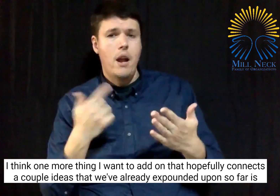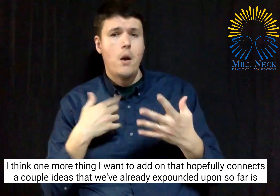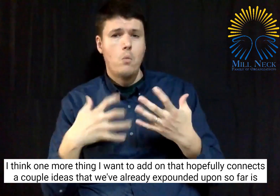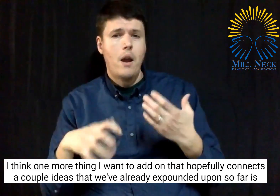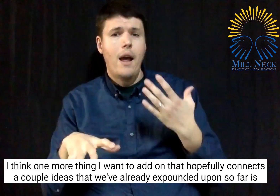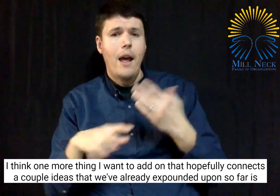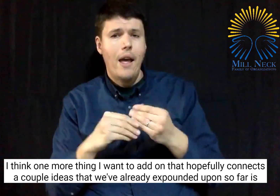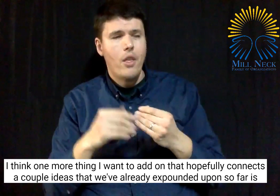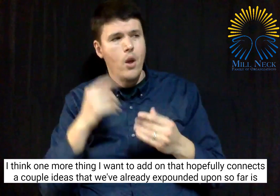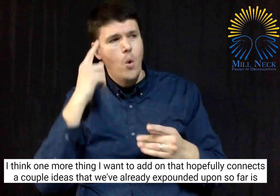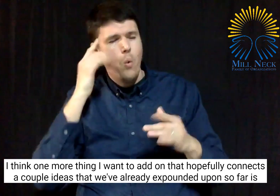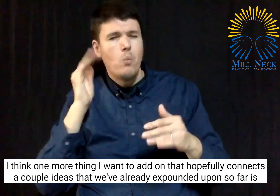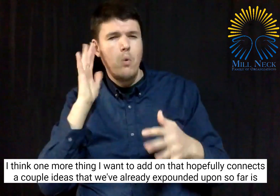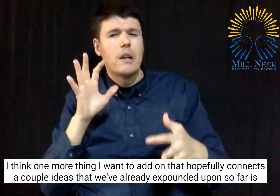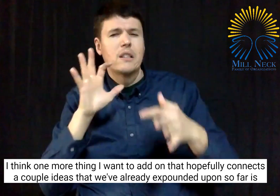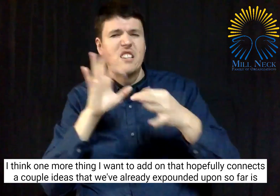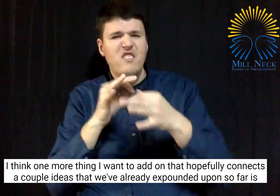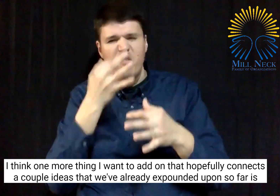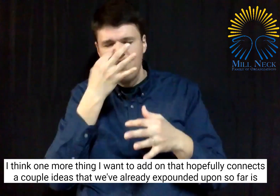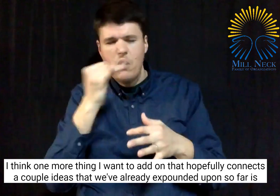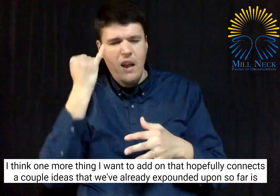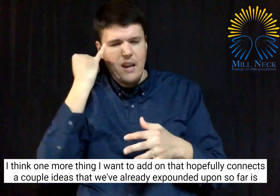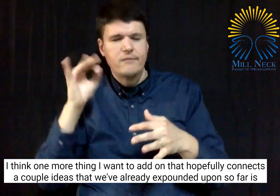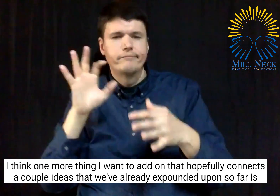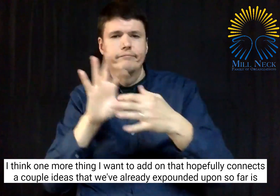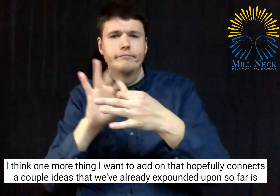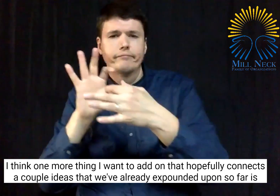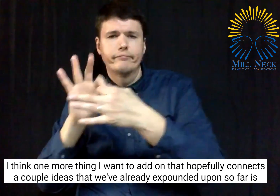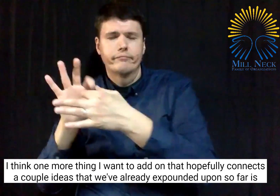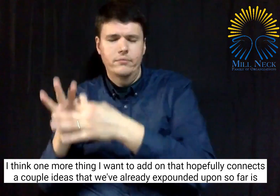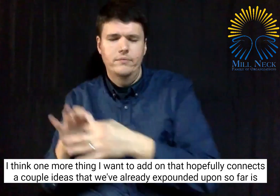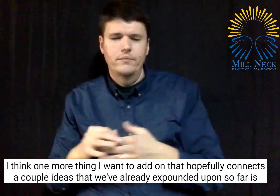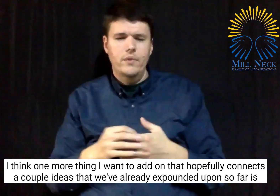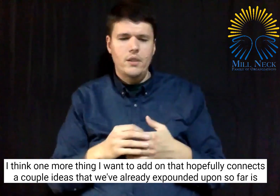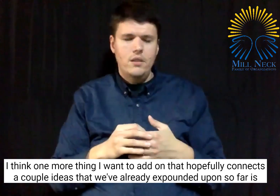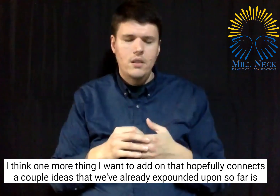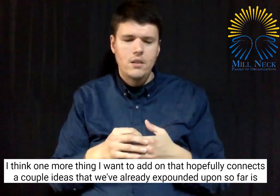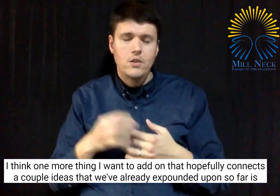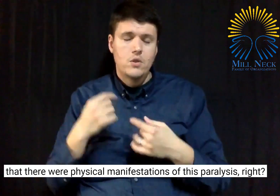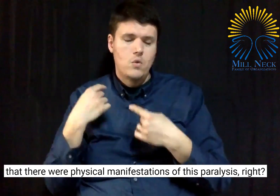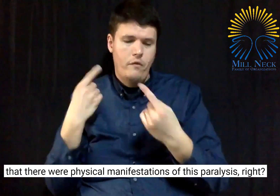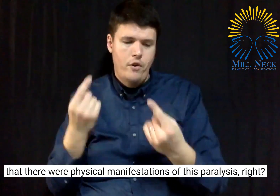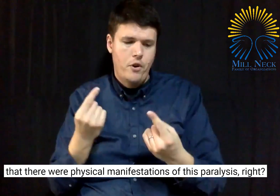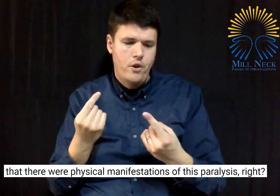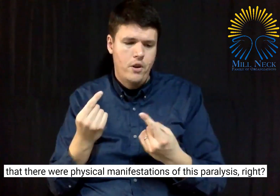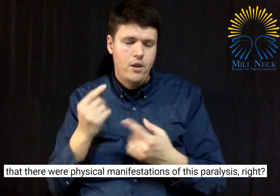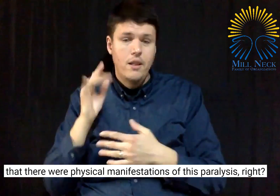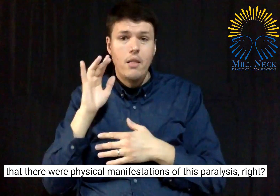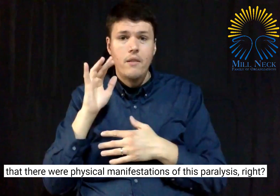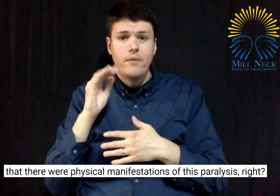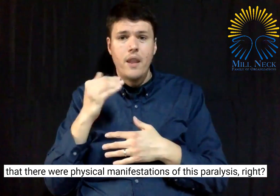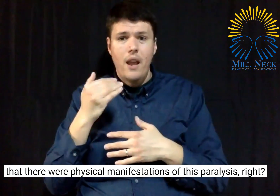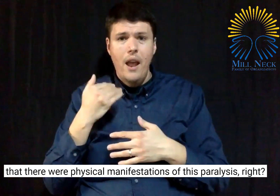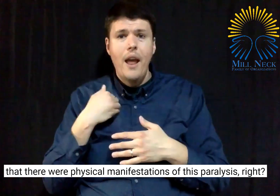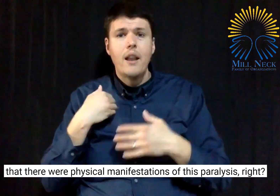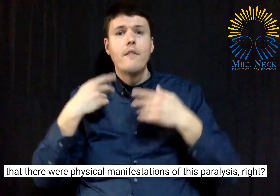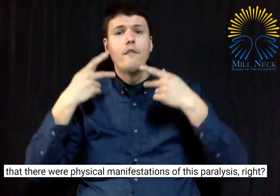couple ideas that we've already expounded upon so far is that there were physical